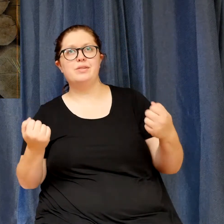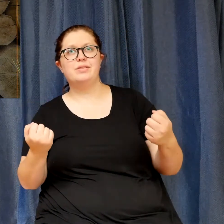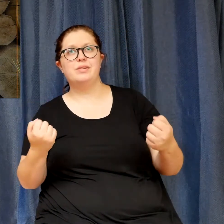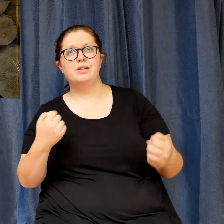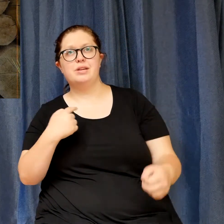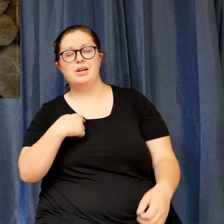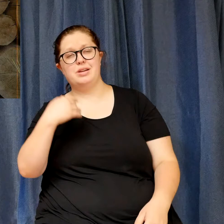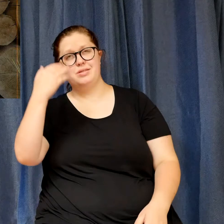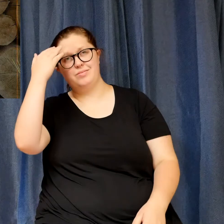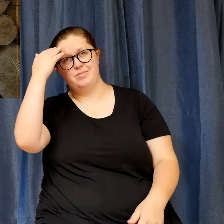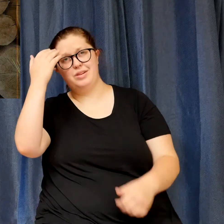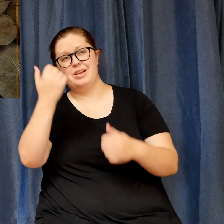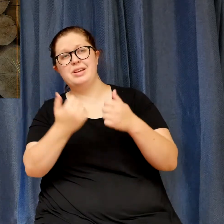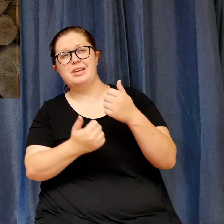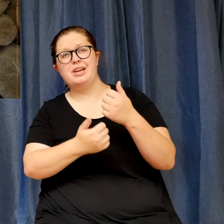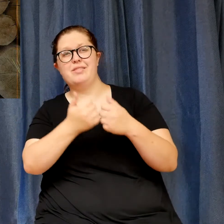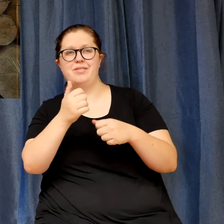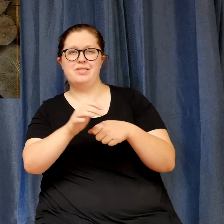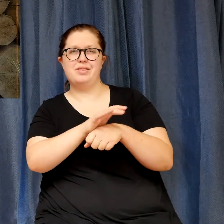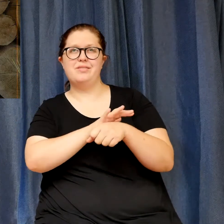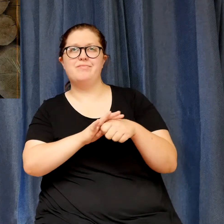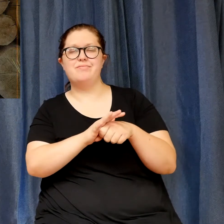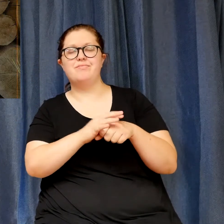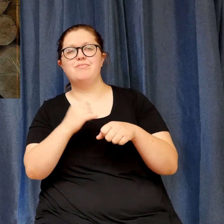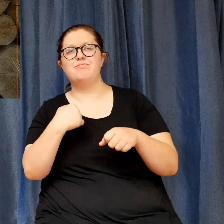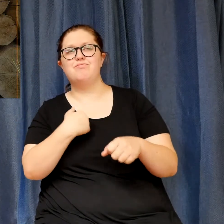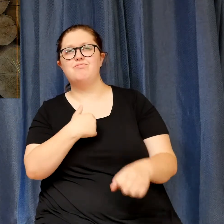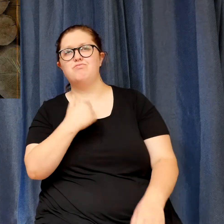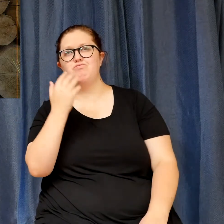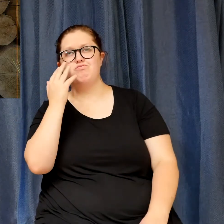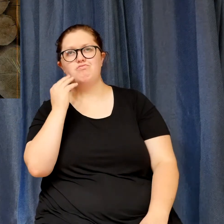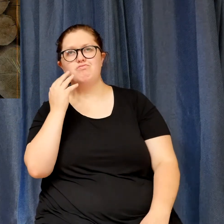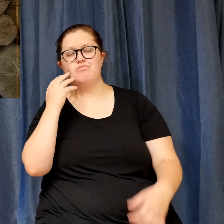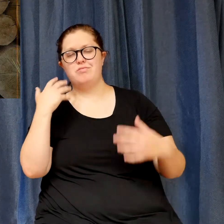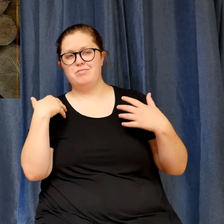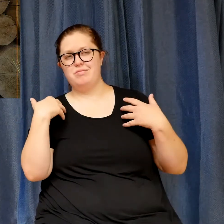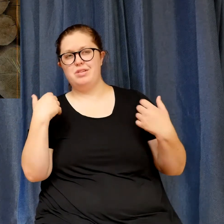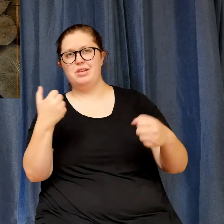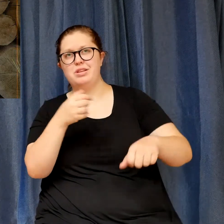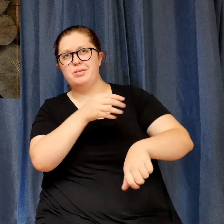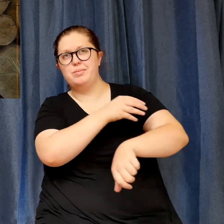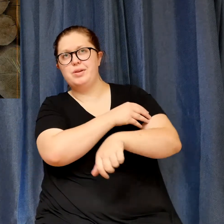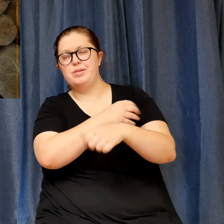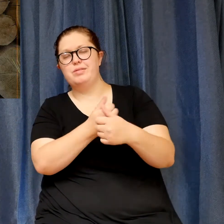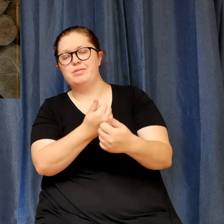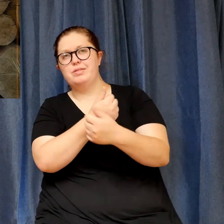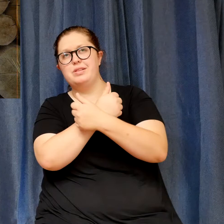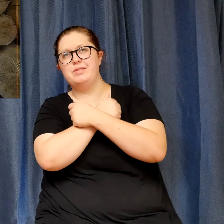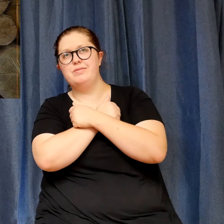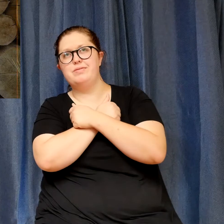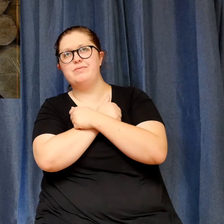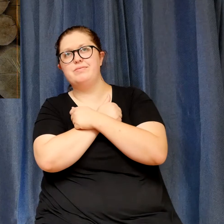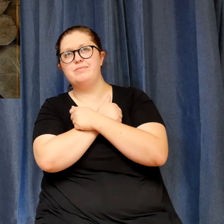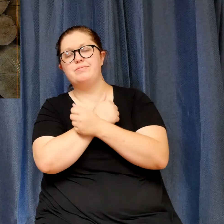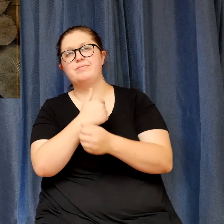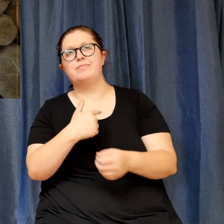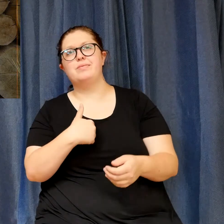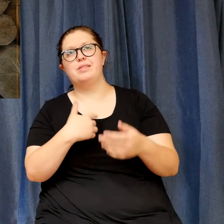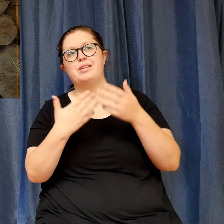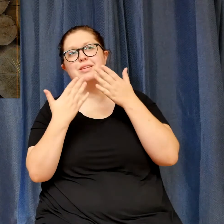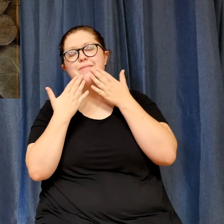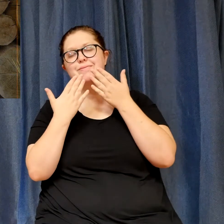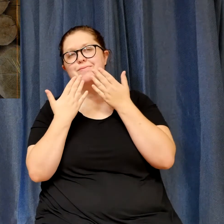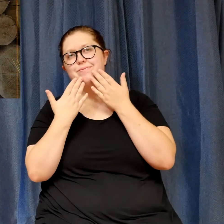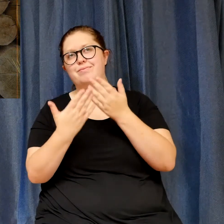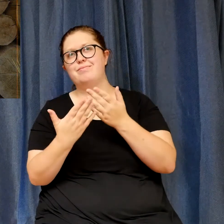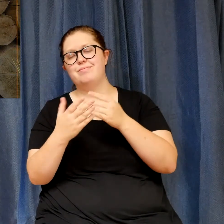well-being. I know that in every area we experience that healing power of love right now. And so I